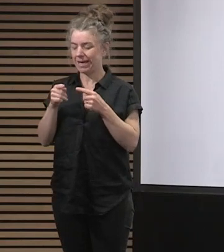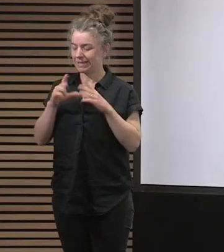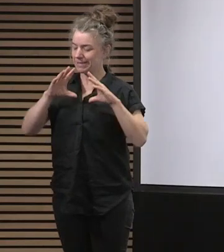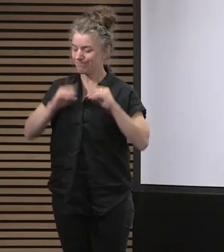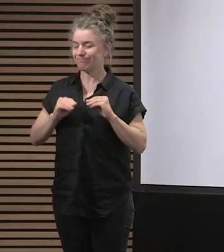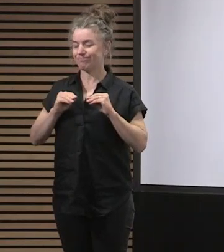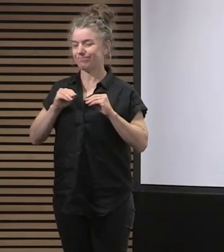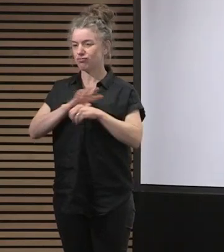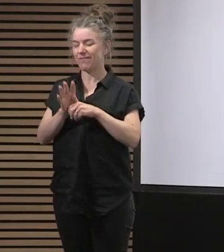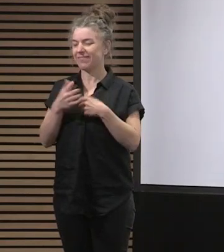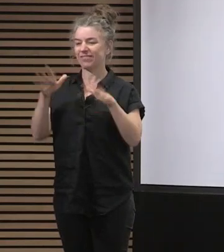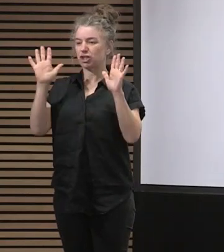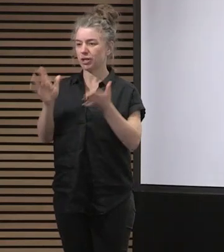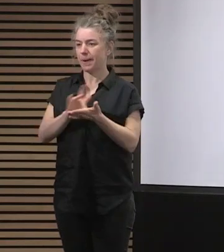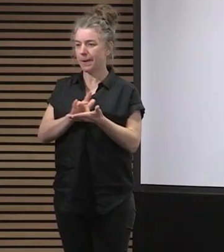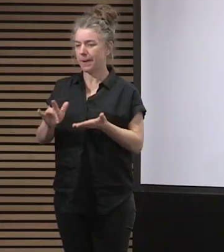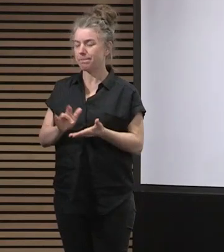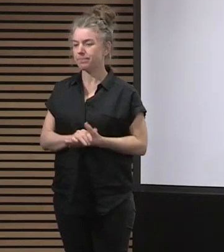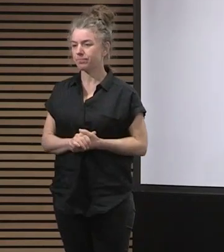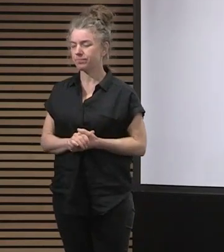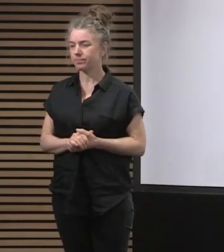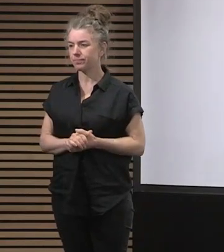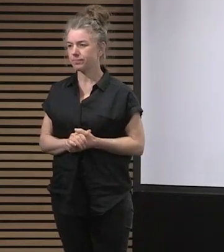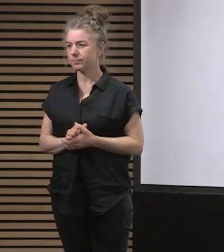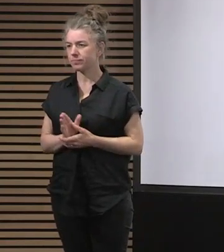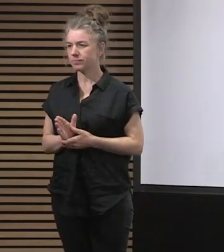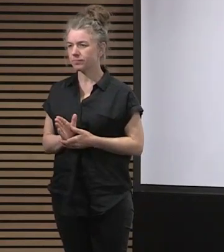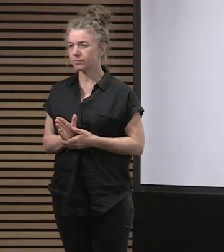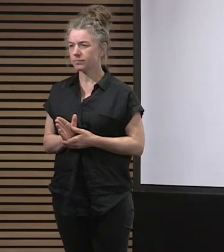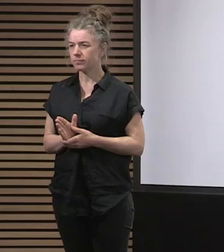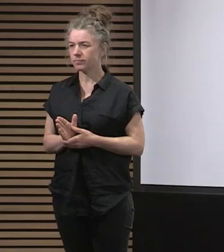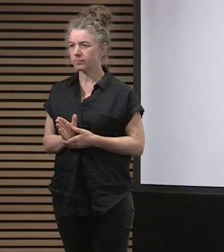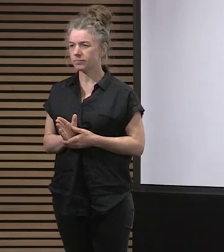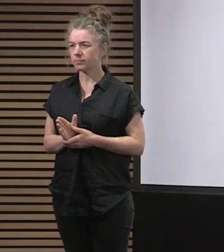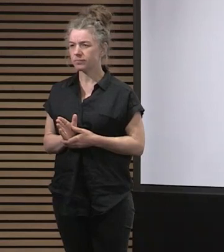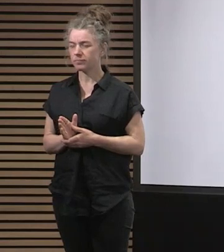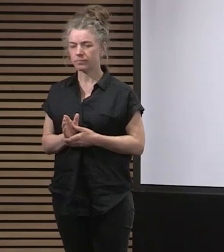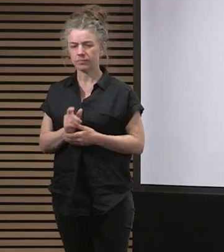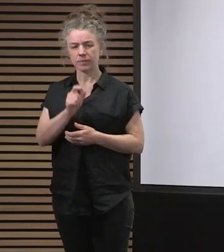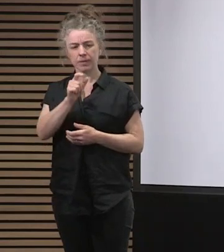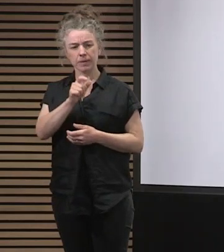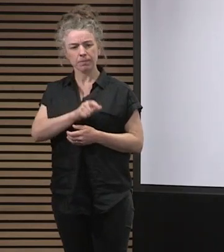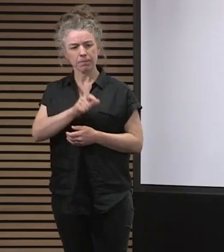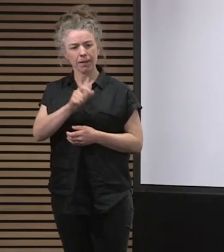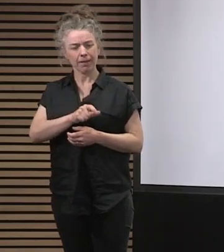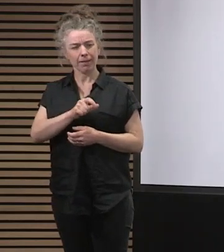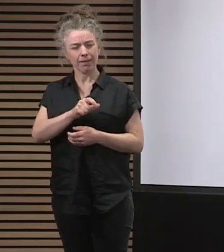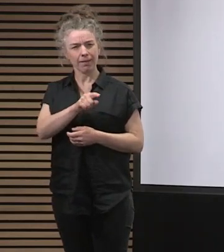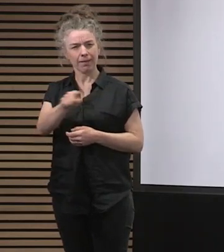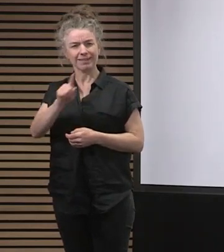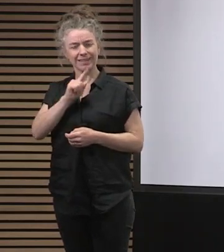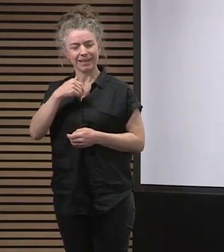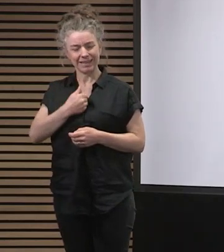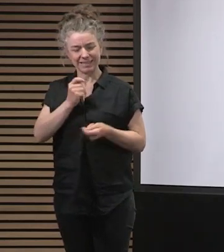a On supplementary on that question from Claire. Professor Wilson also said that we need to be testing at several times the current rate,